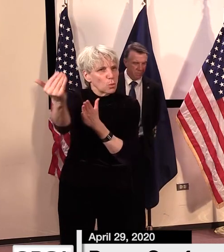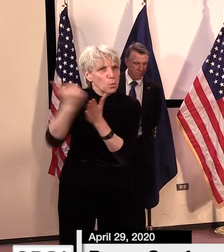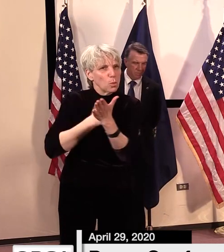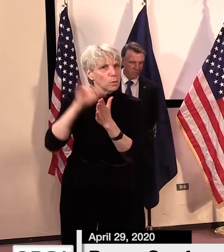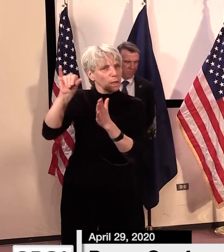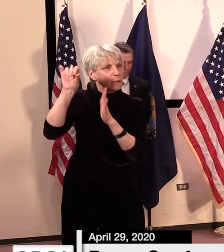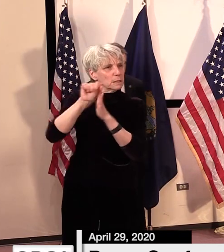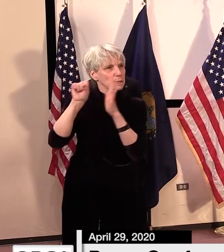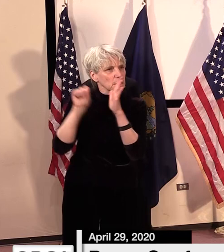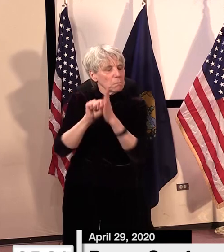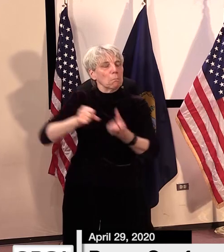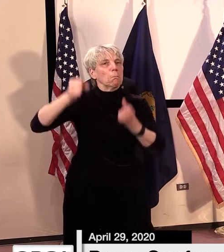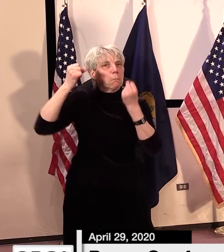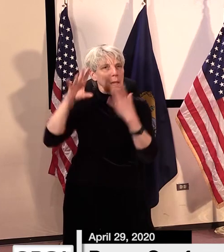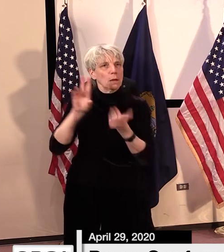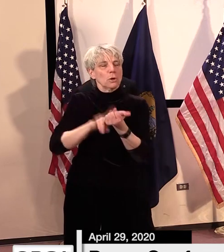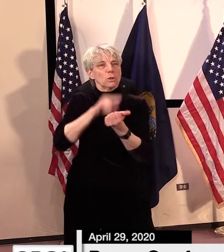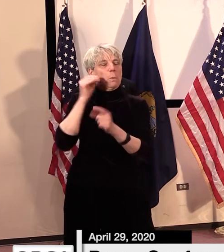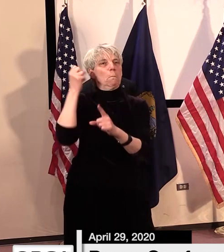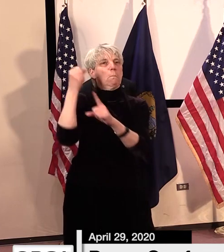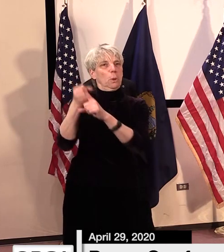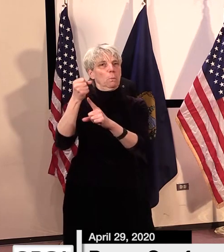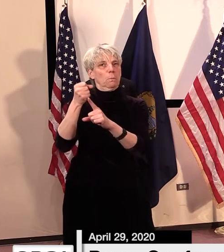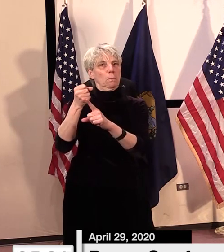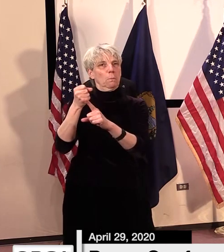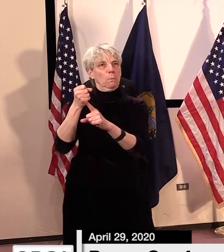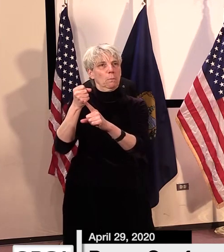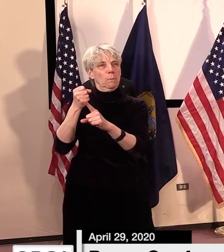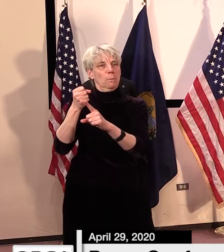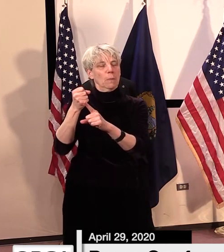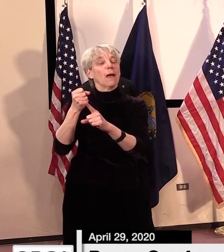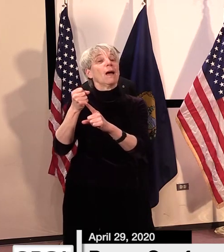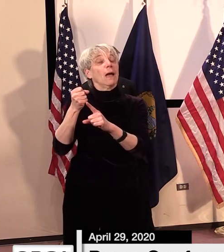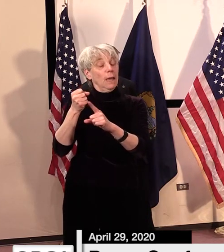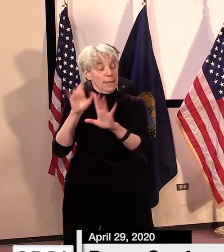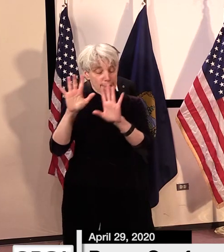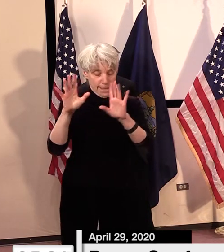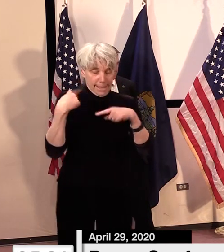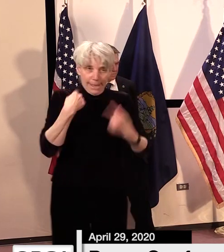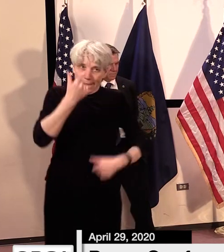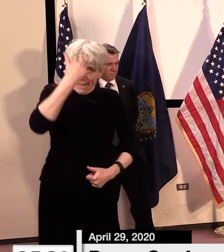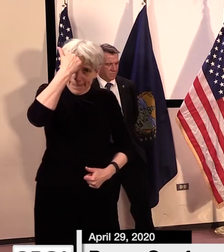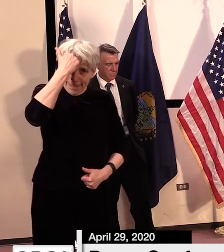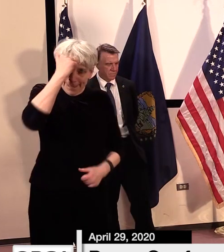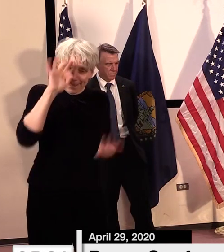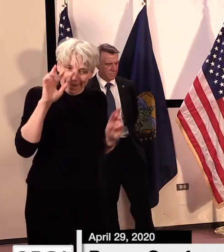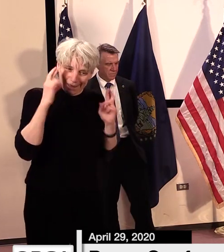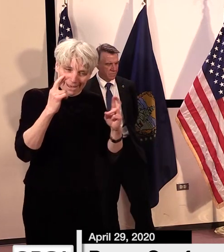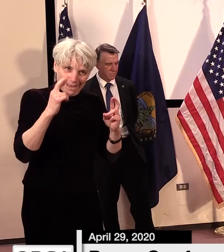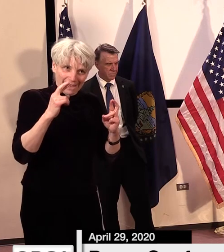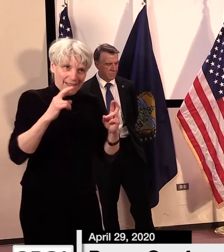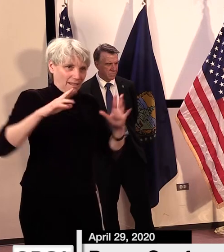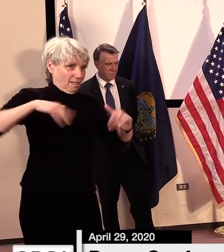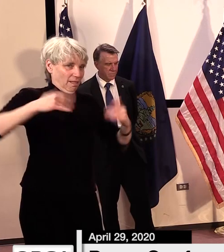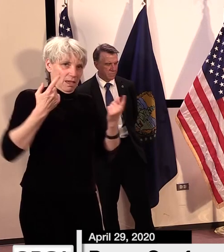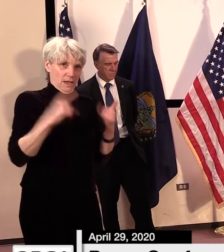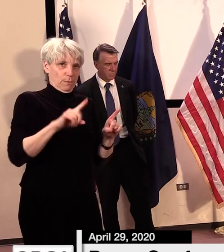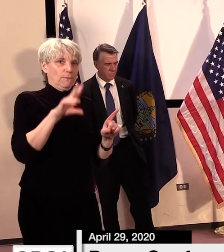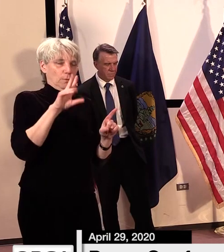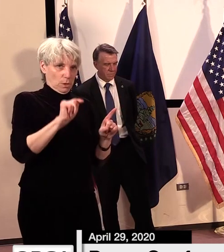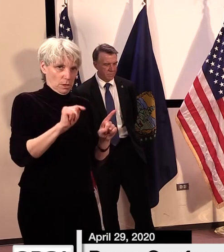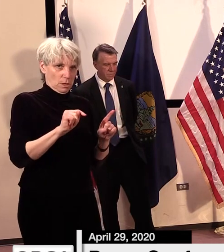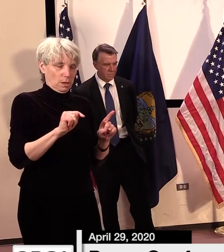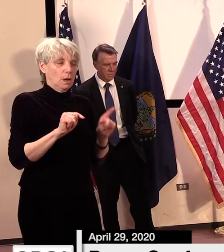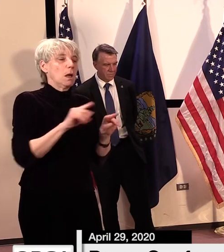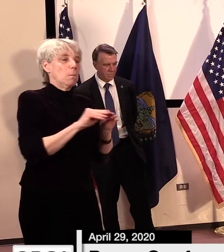that have been impacted. I'll knock on wood, but I know that has not been what we have seen in Vermont